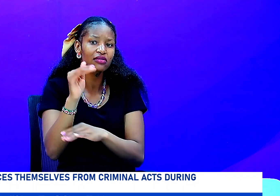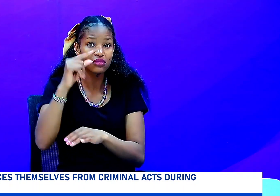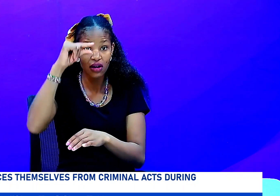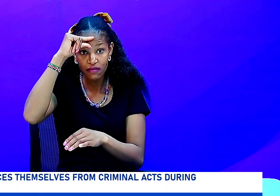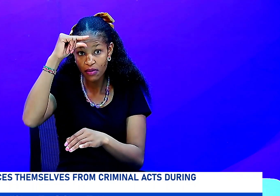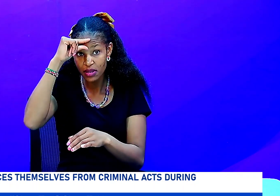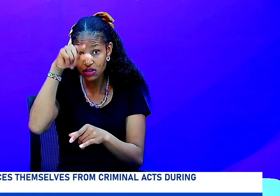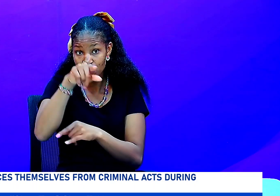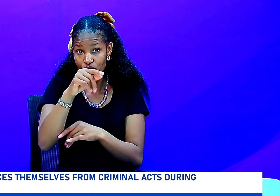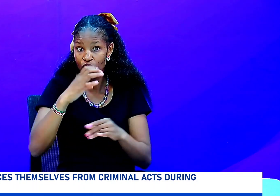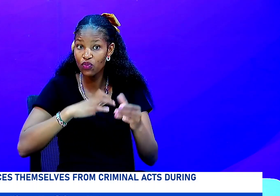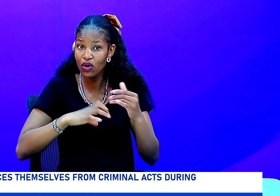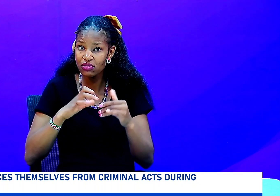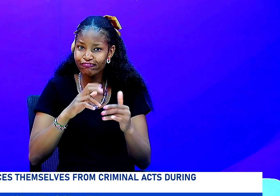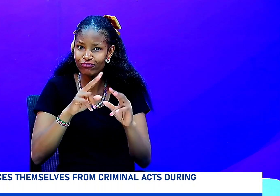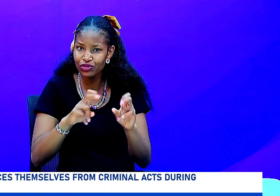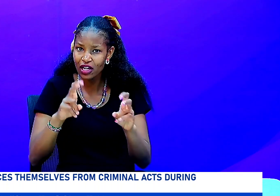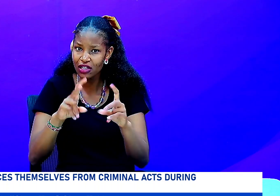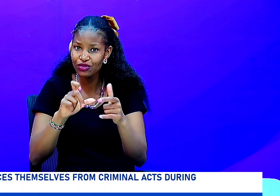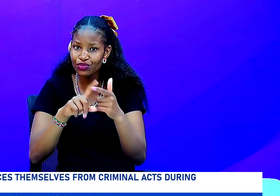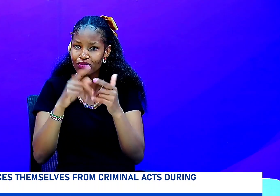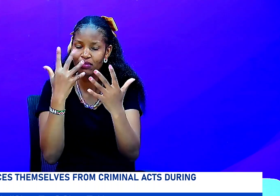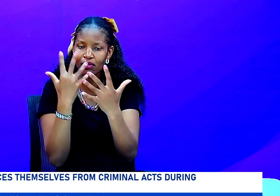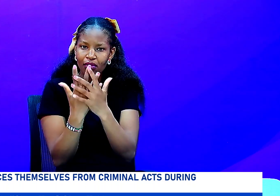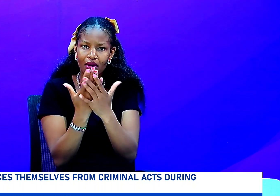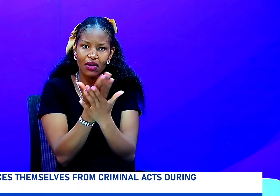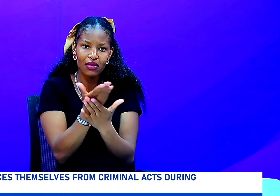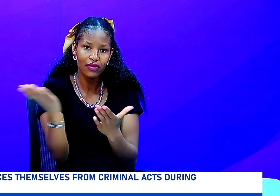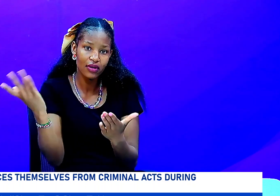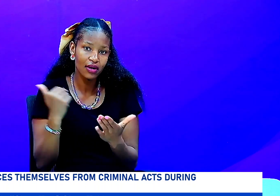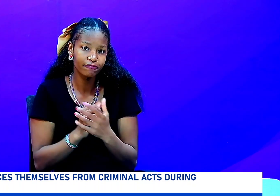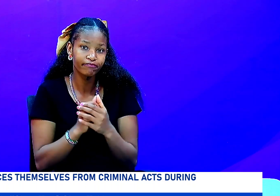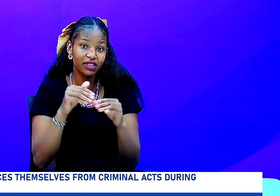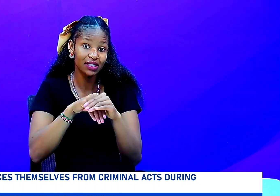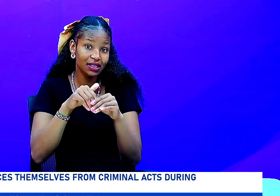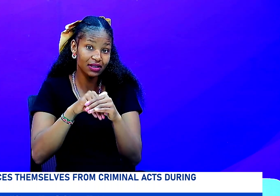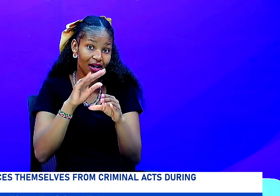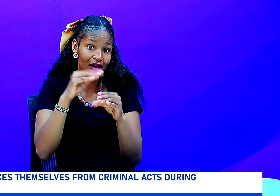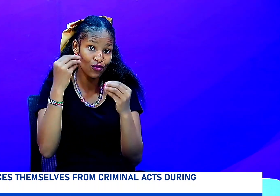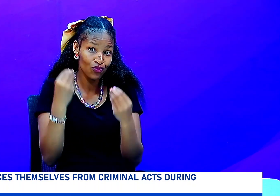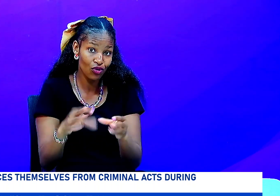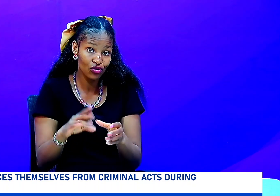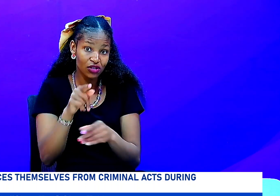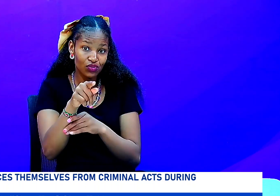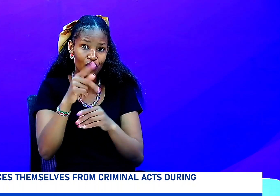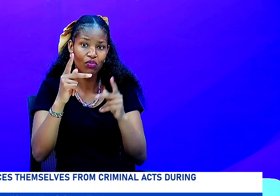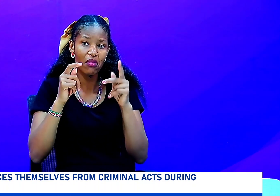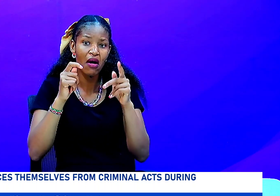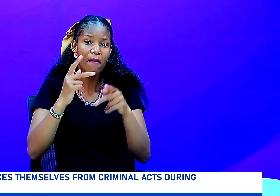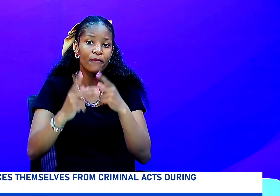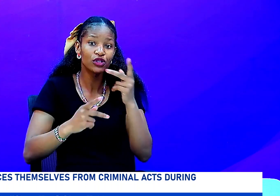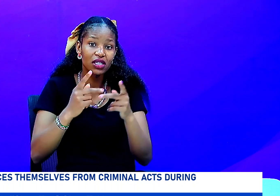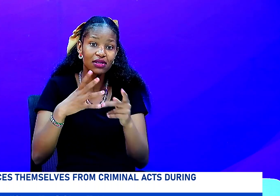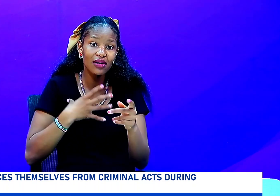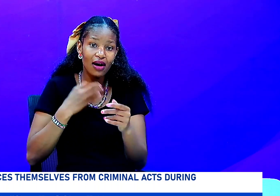investigations to arrest those involved in looting of property and burning down of government institutions.